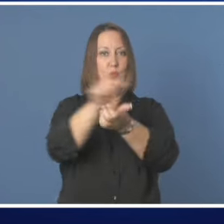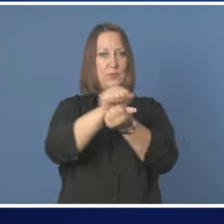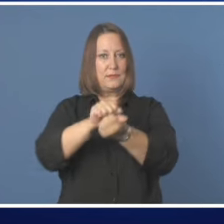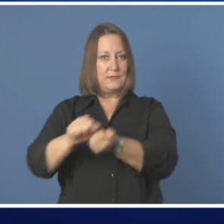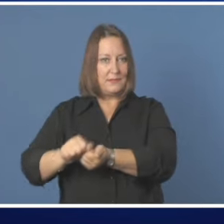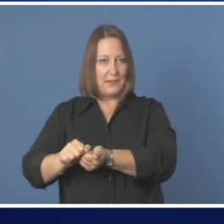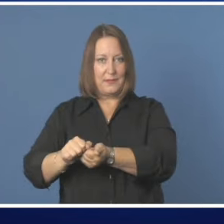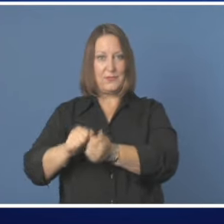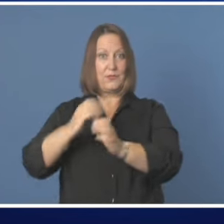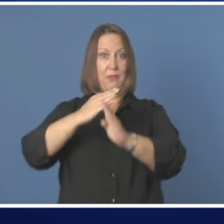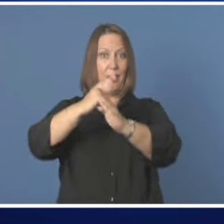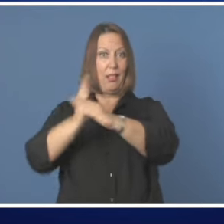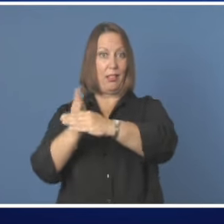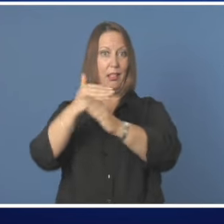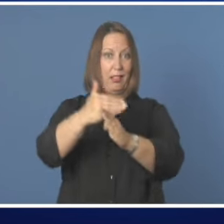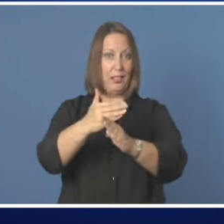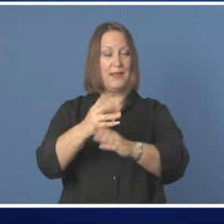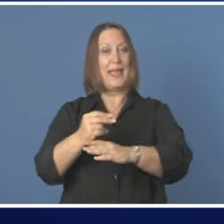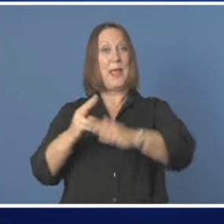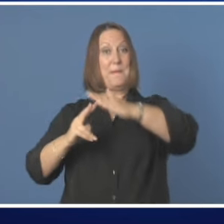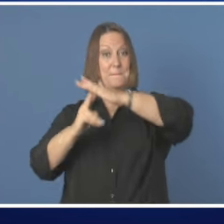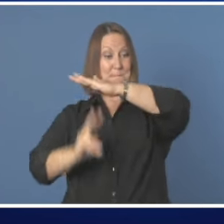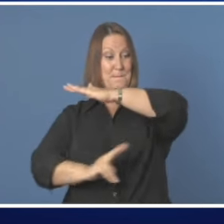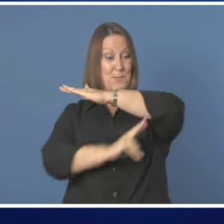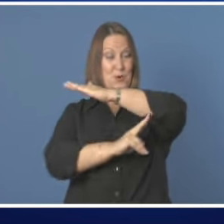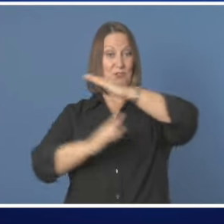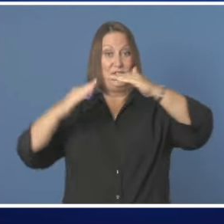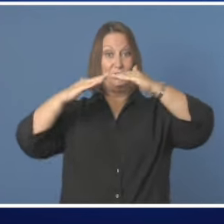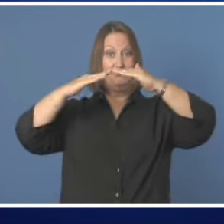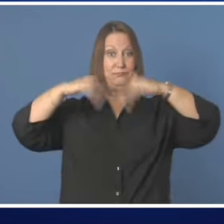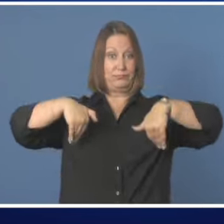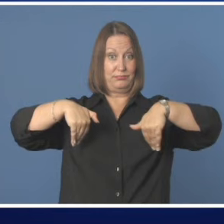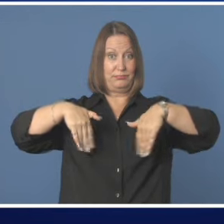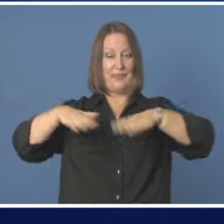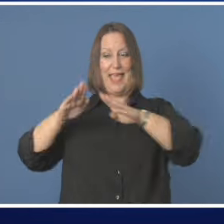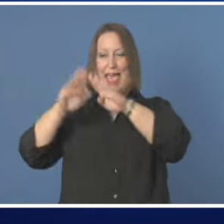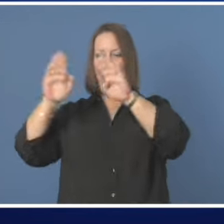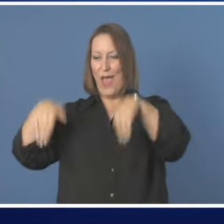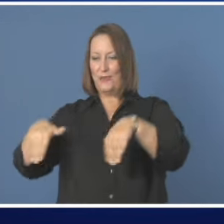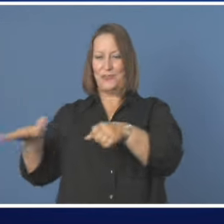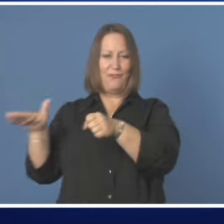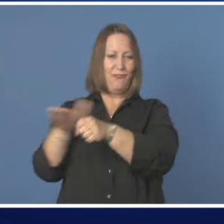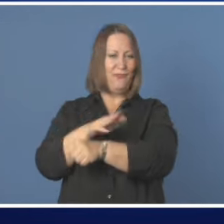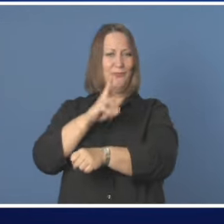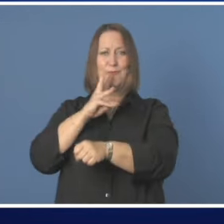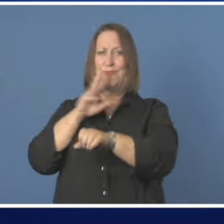Roads and bridges can be washed away and homes saturated by flooding.